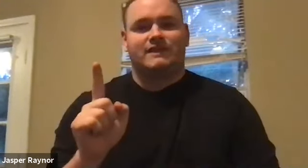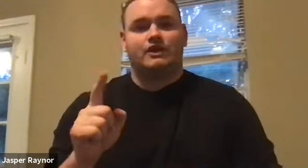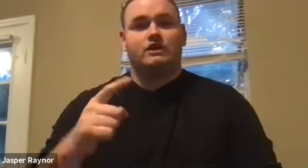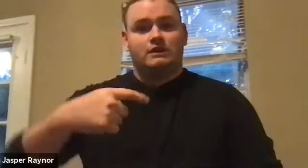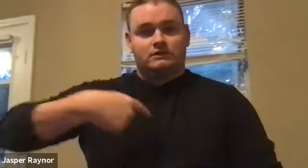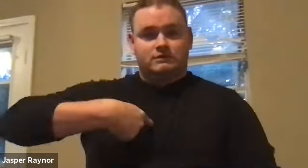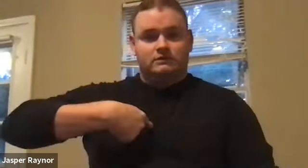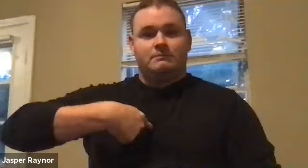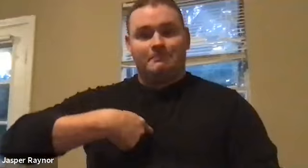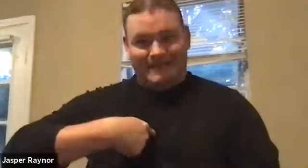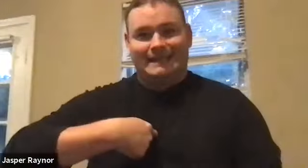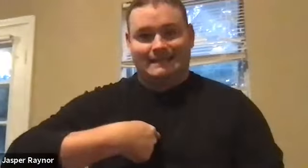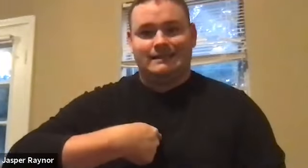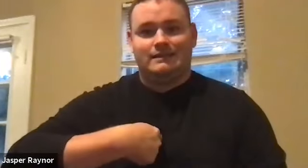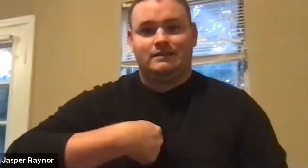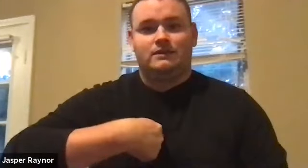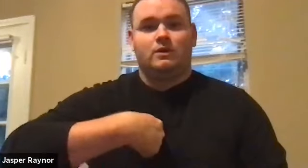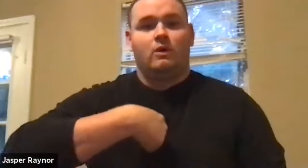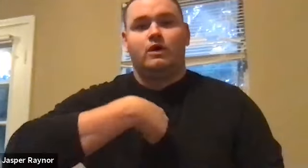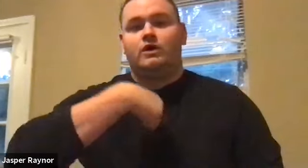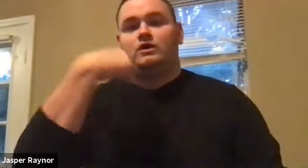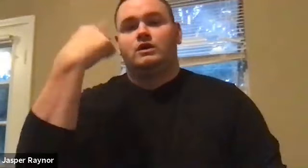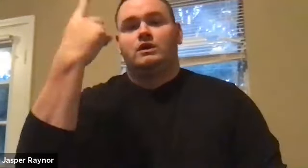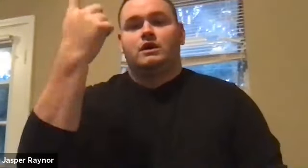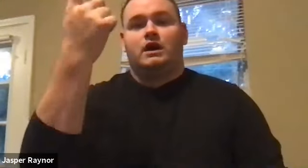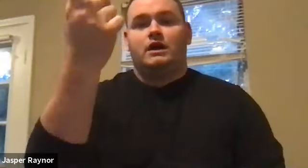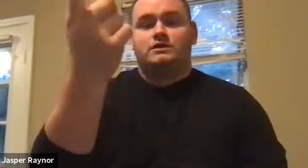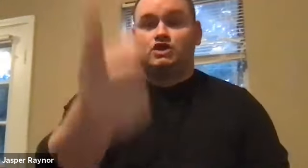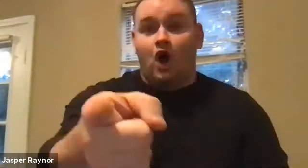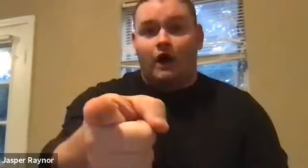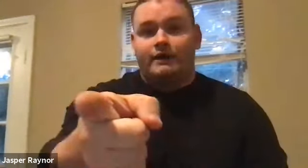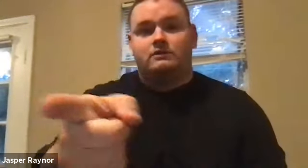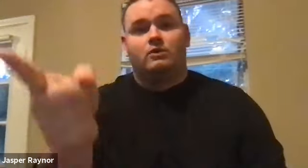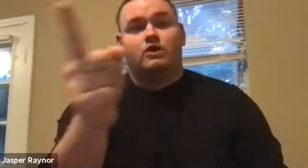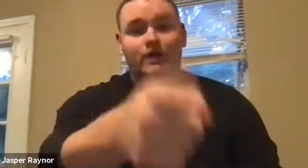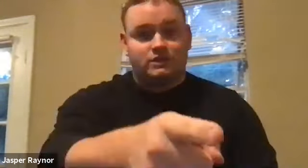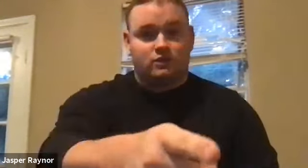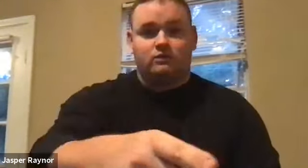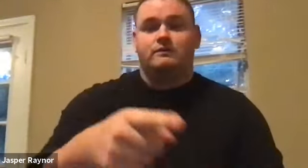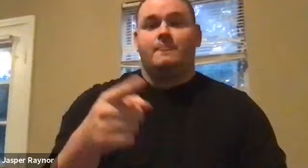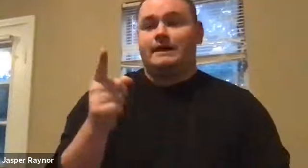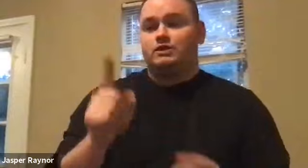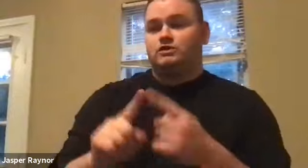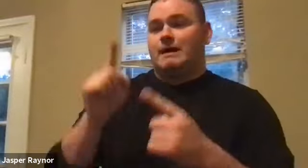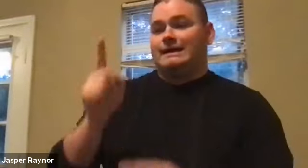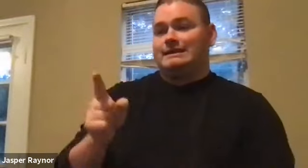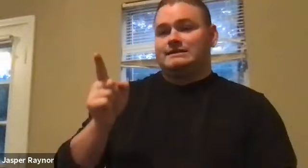finger. Me. Or Sean or Crystal. I use my index